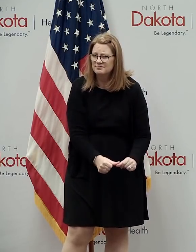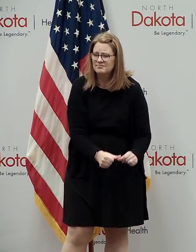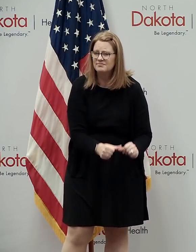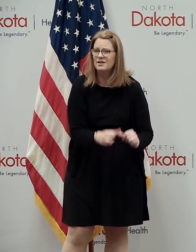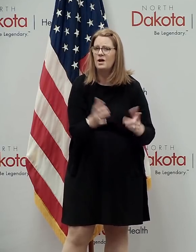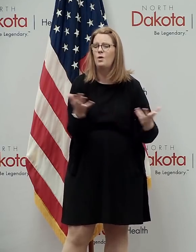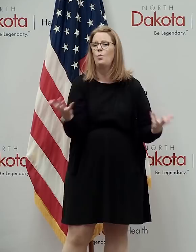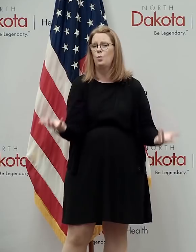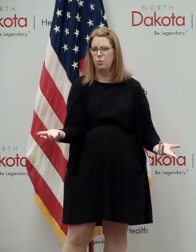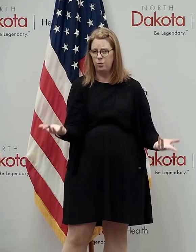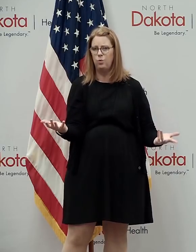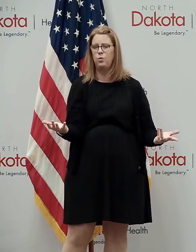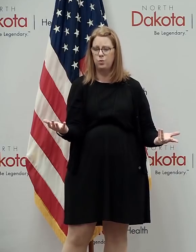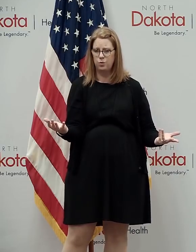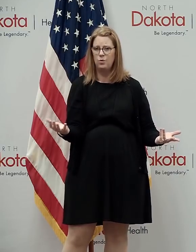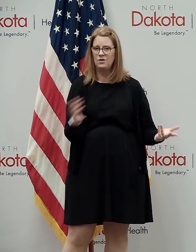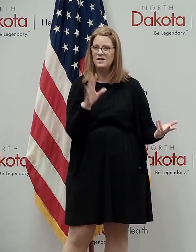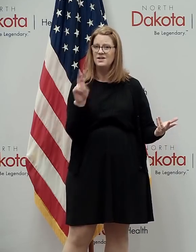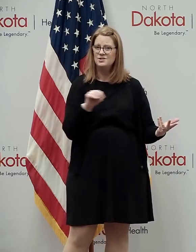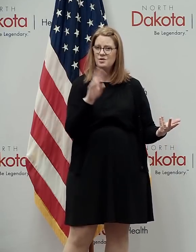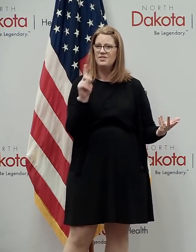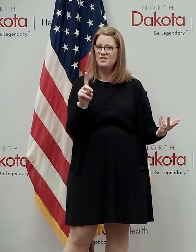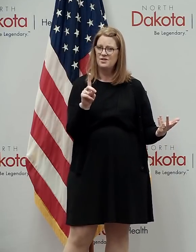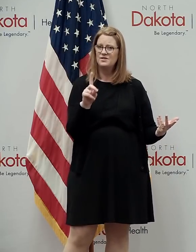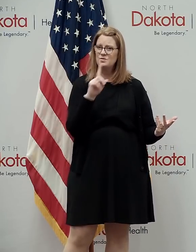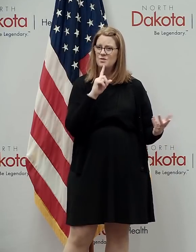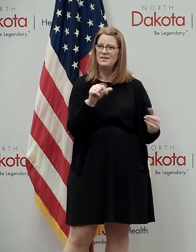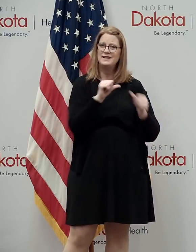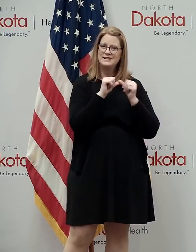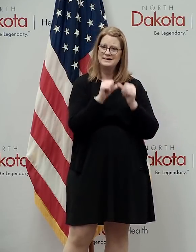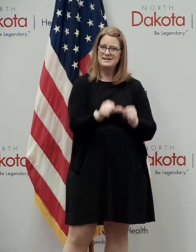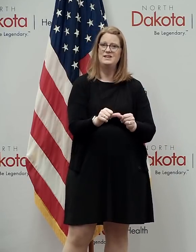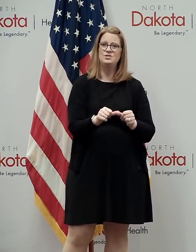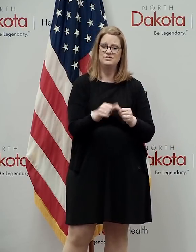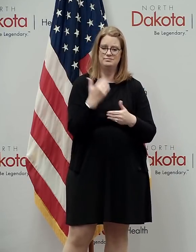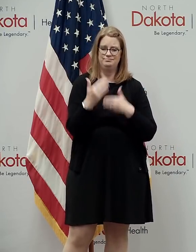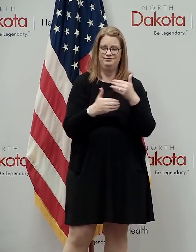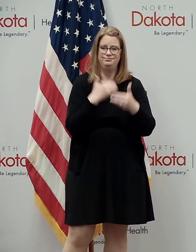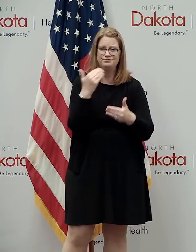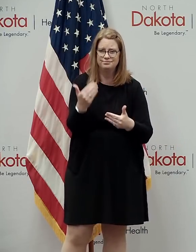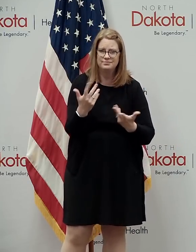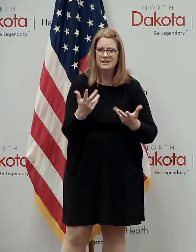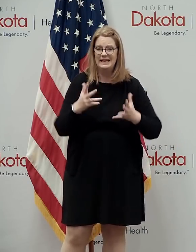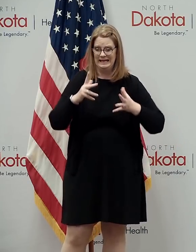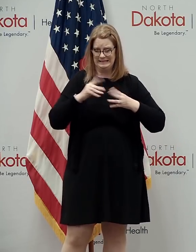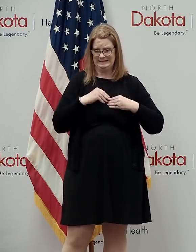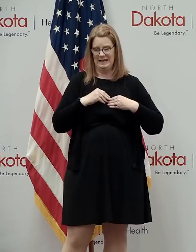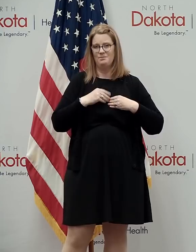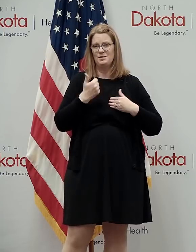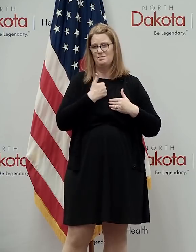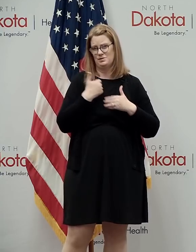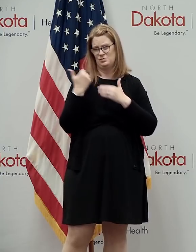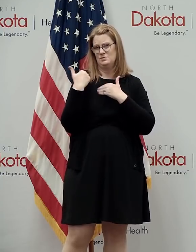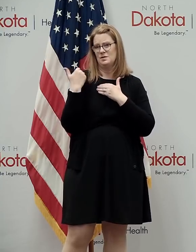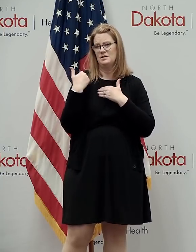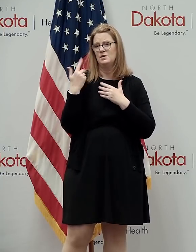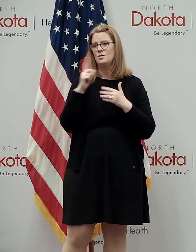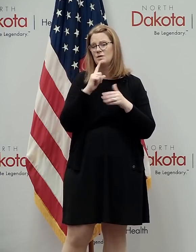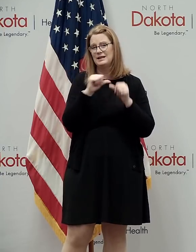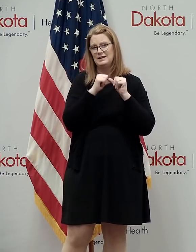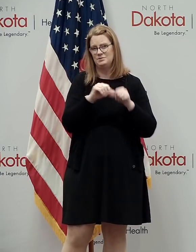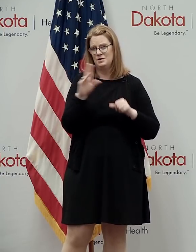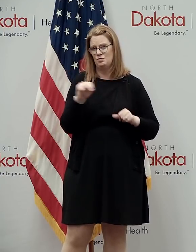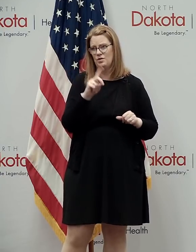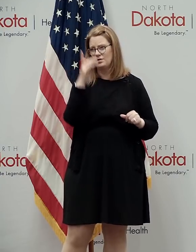of challenging circumstances. North Dakotans continue to move forward with personal responsibility and with actions to remain North Dakota